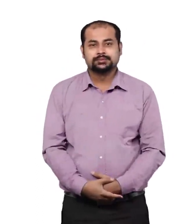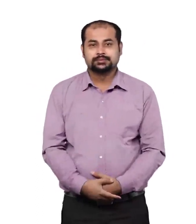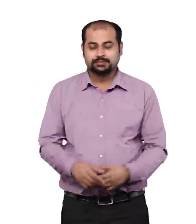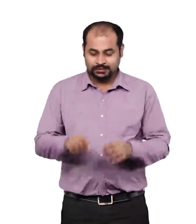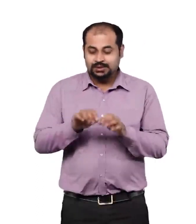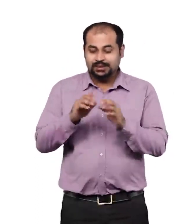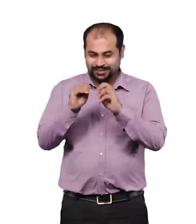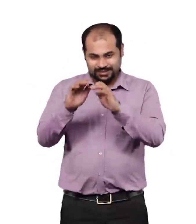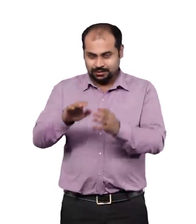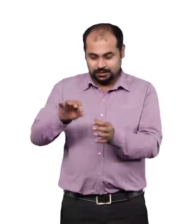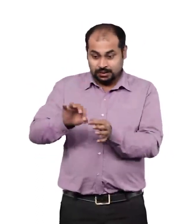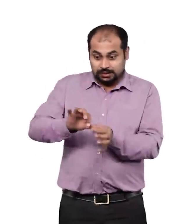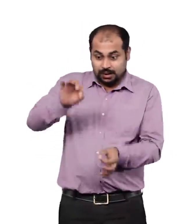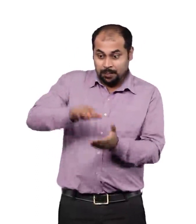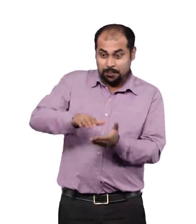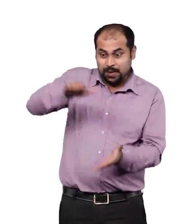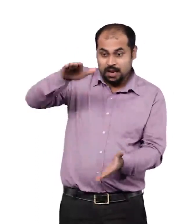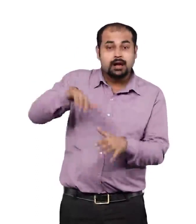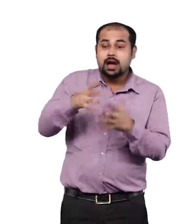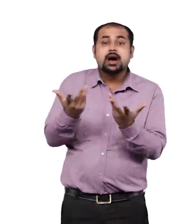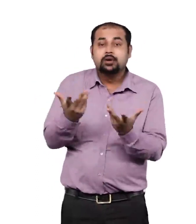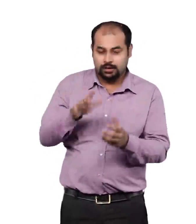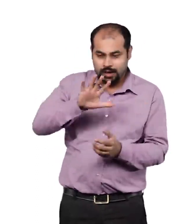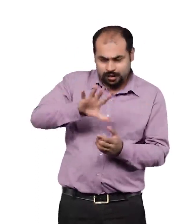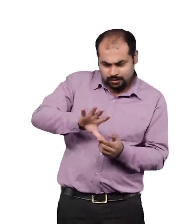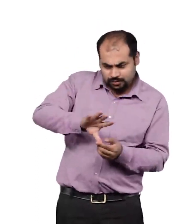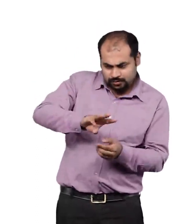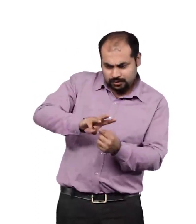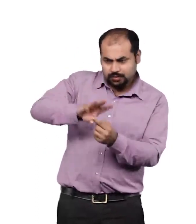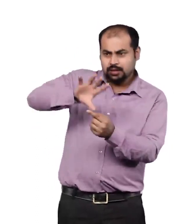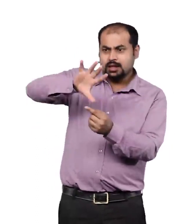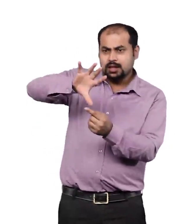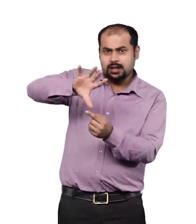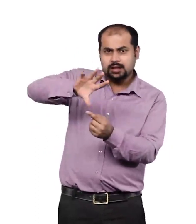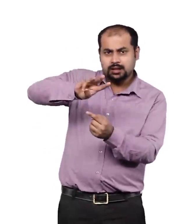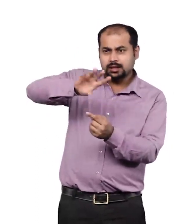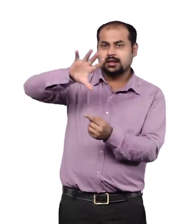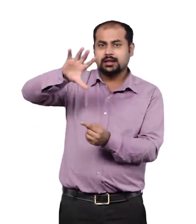You can also use your finger to find how high your mud house is.